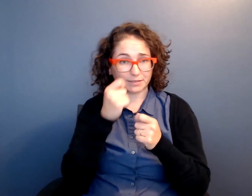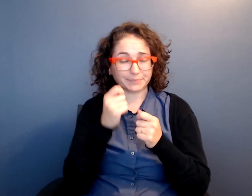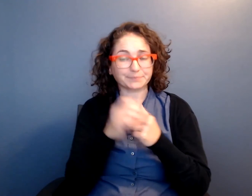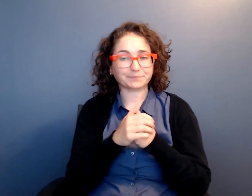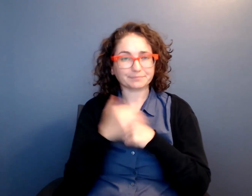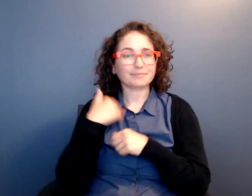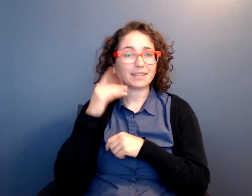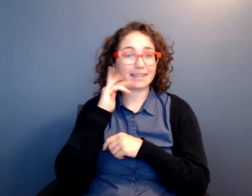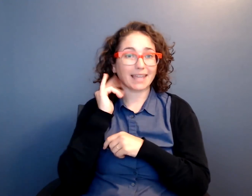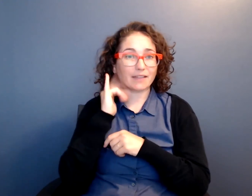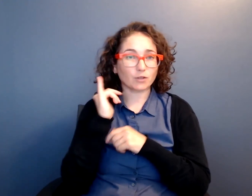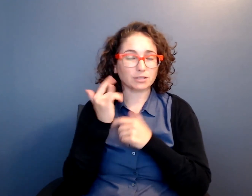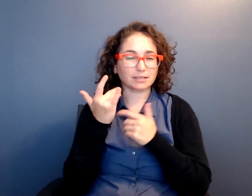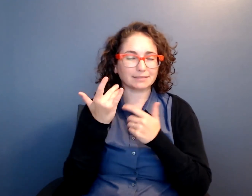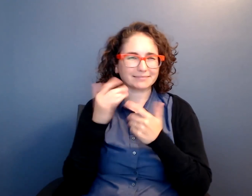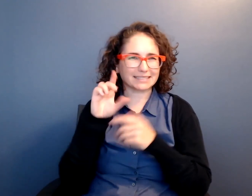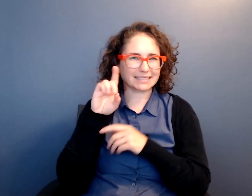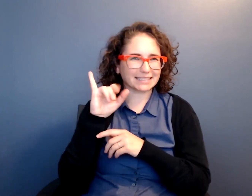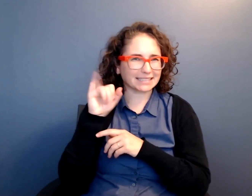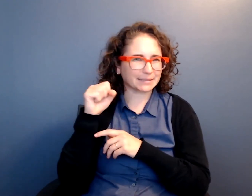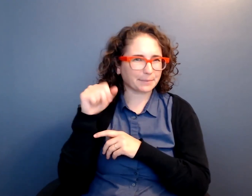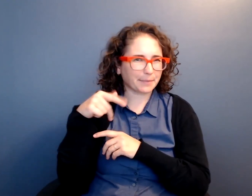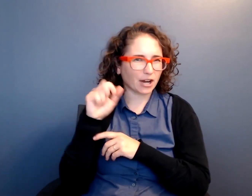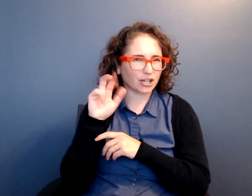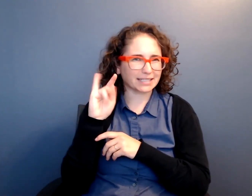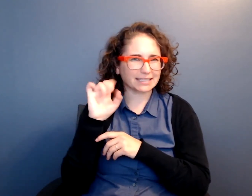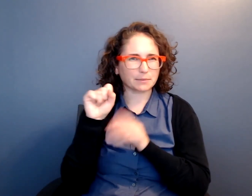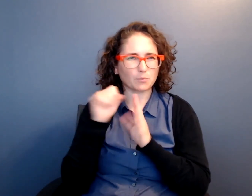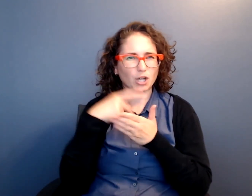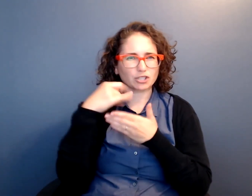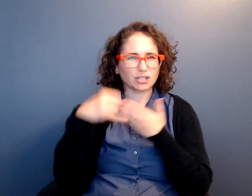the California Reducing Disparities Project that has 35,